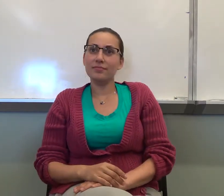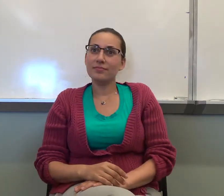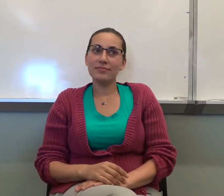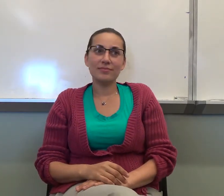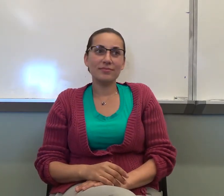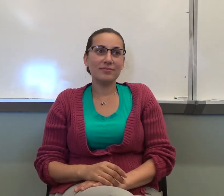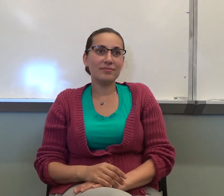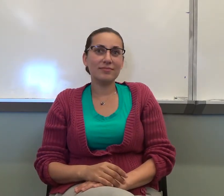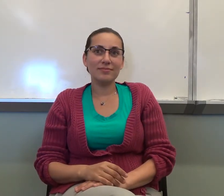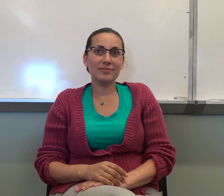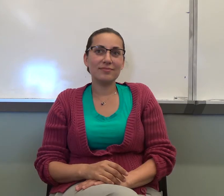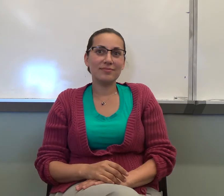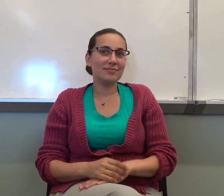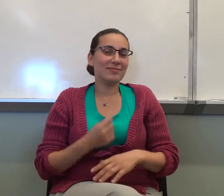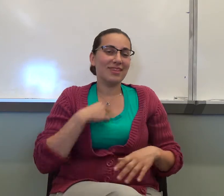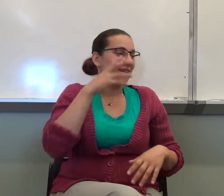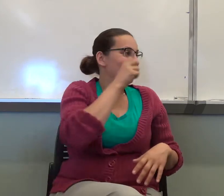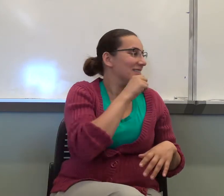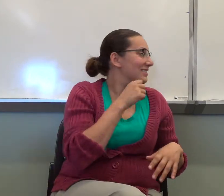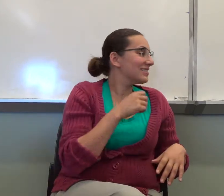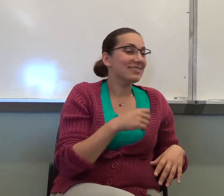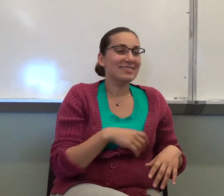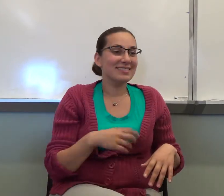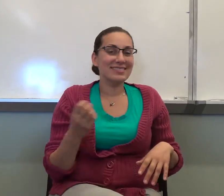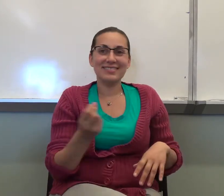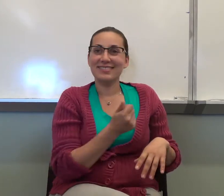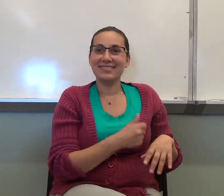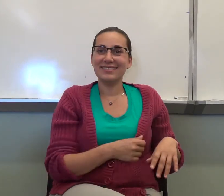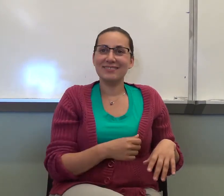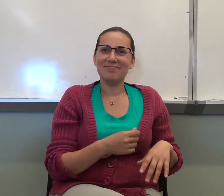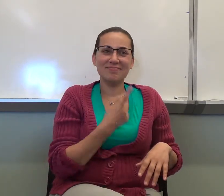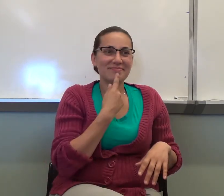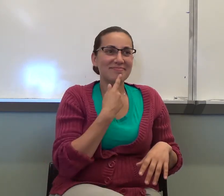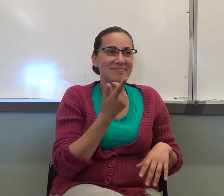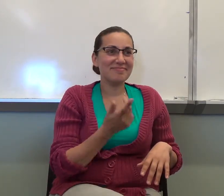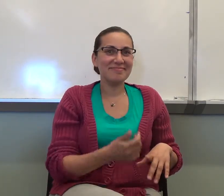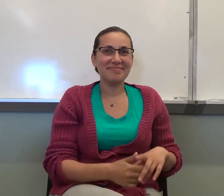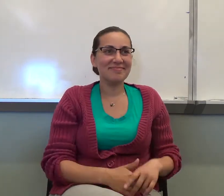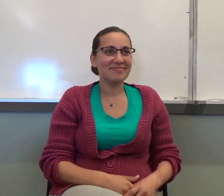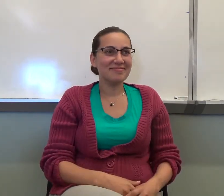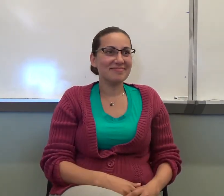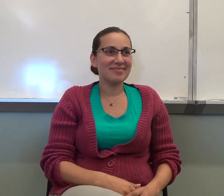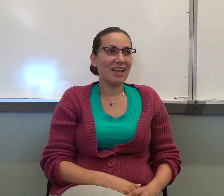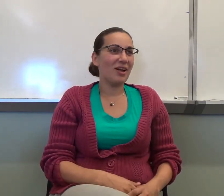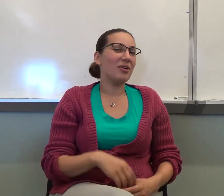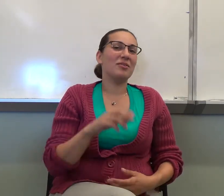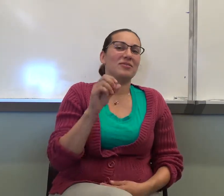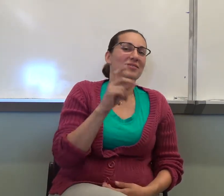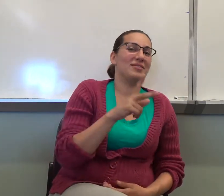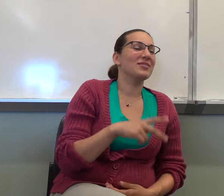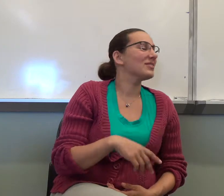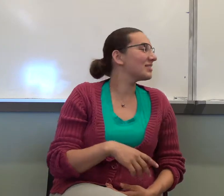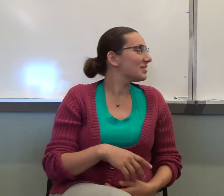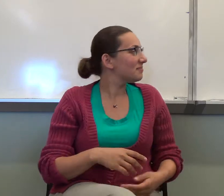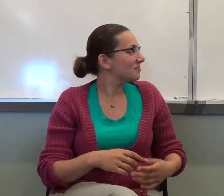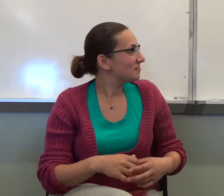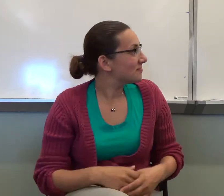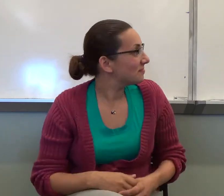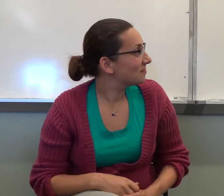Let's go in there, straighten that up a little bit. That's going to be 6y plus 27. Fine. Now,